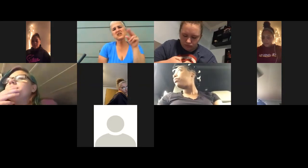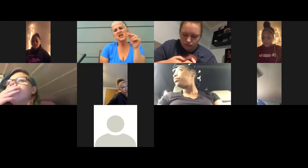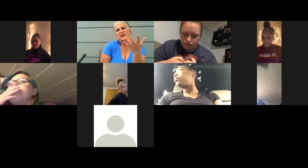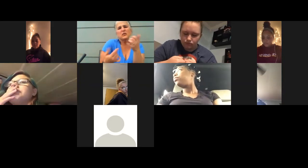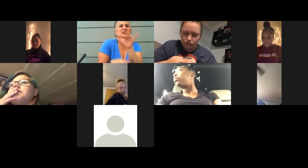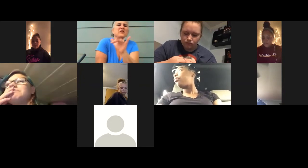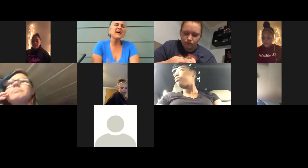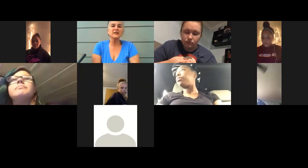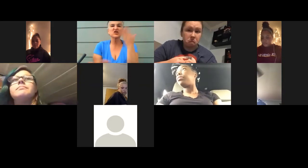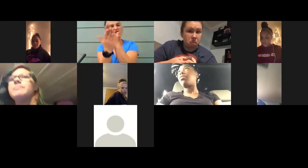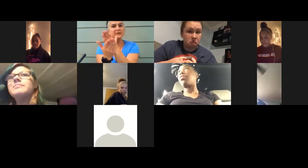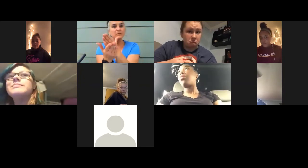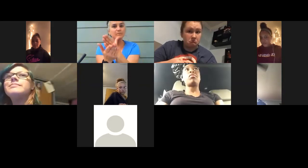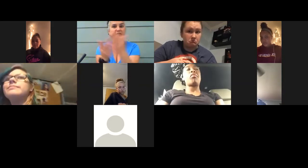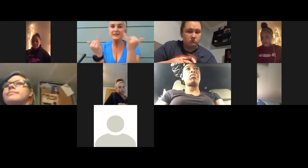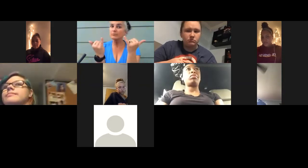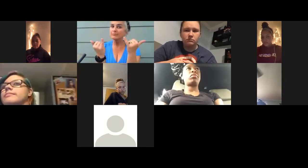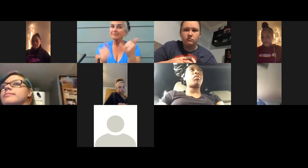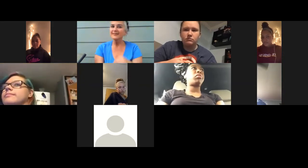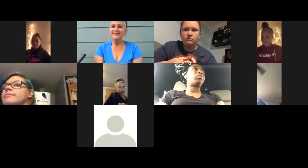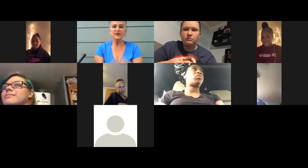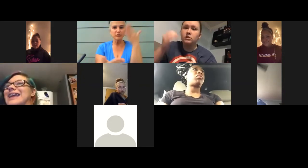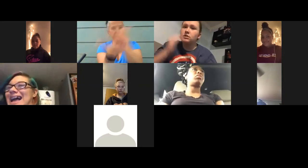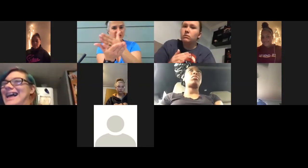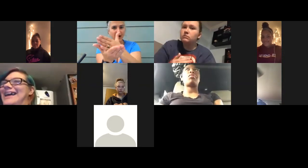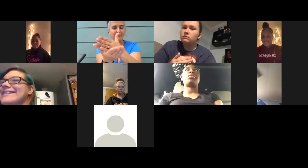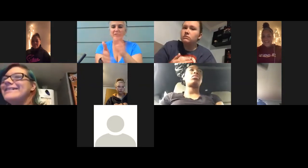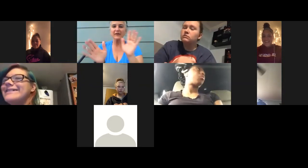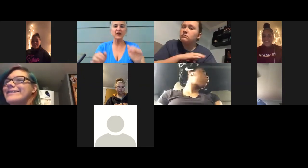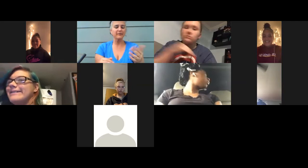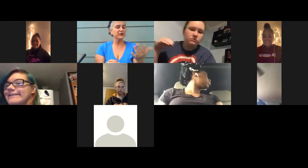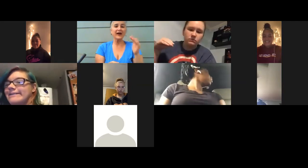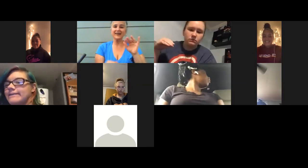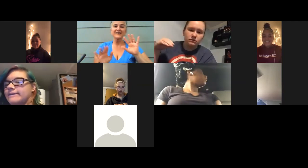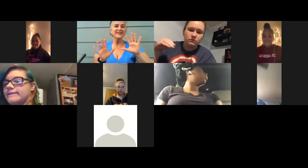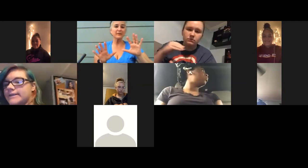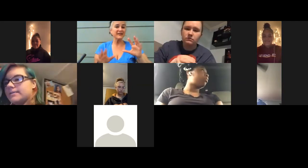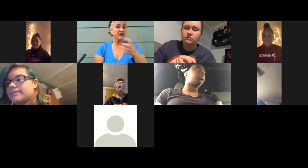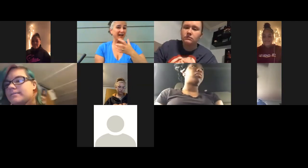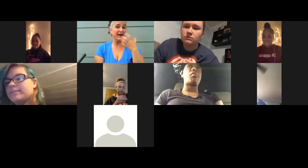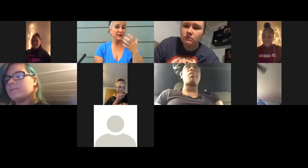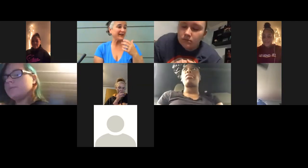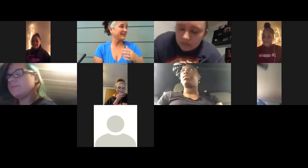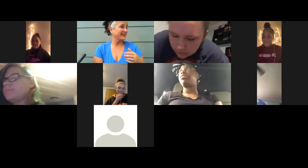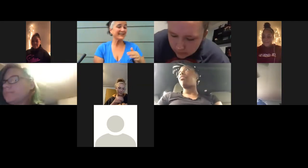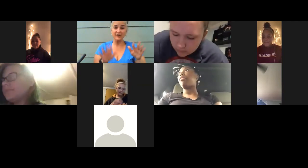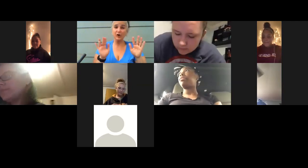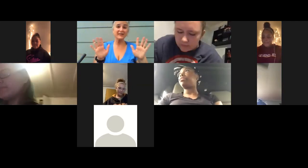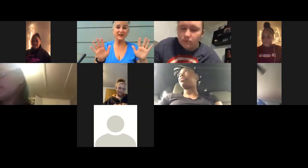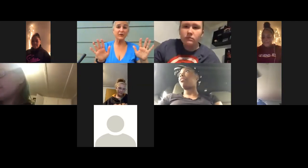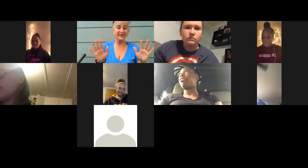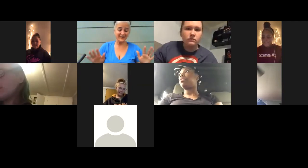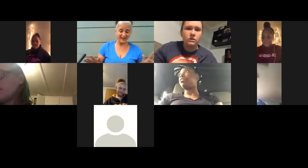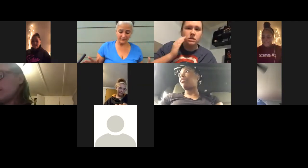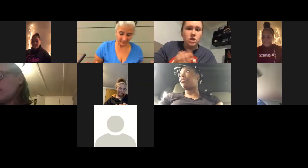to me like, no, I don't want to do that. I'm like, stop it. No. So stop. I love stop. And it depends on how angry I get. I can